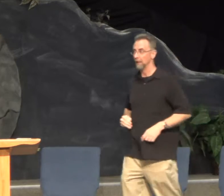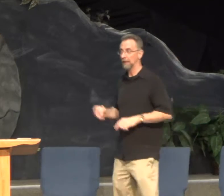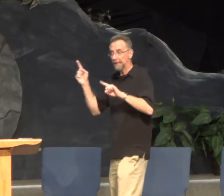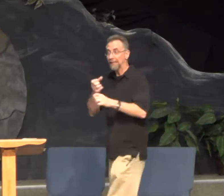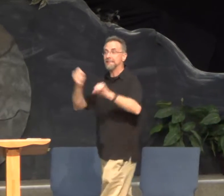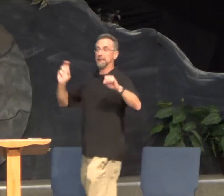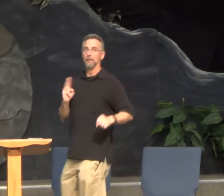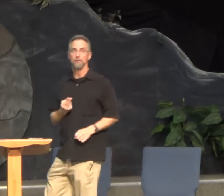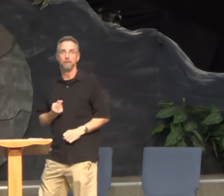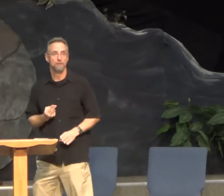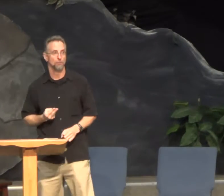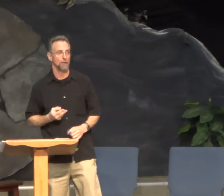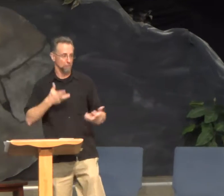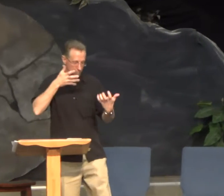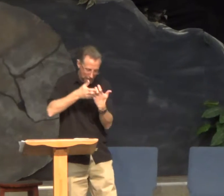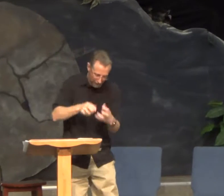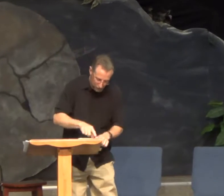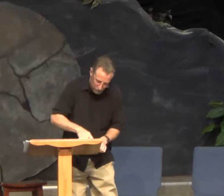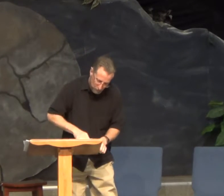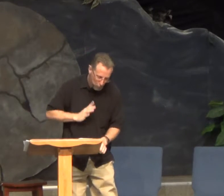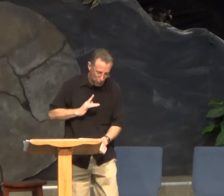that we have Jesus as our Savior.